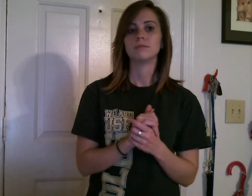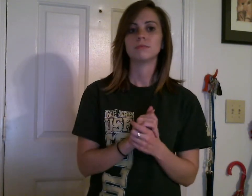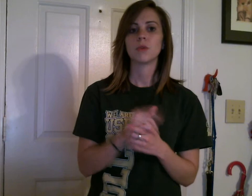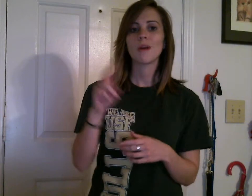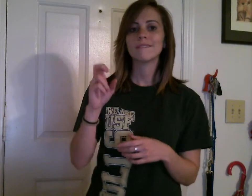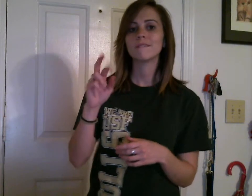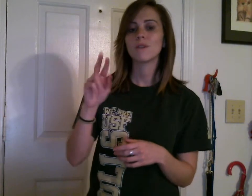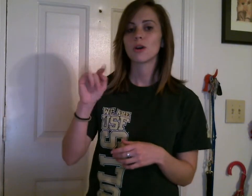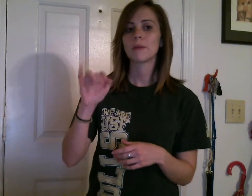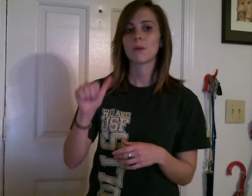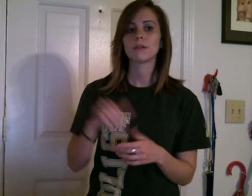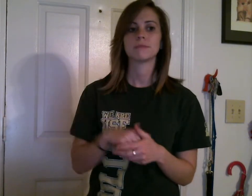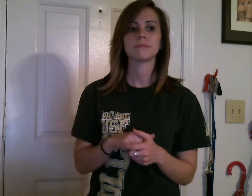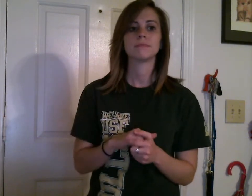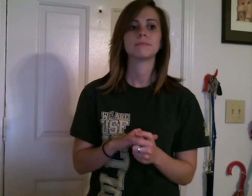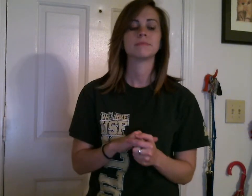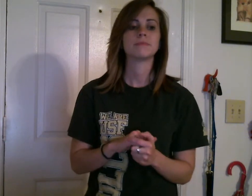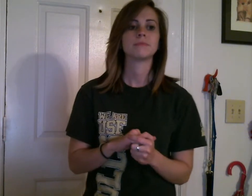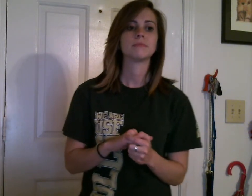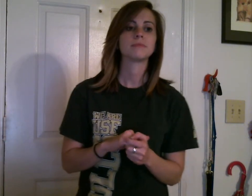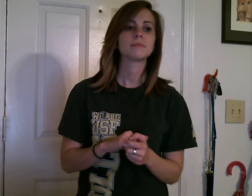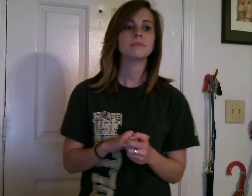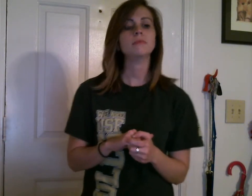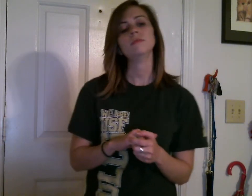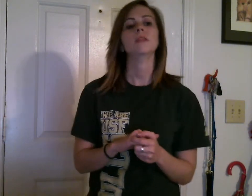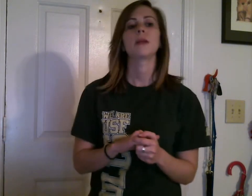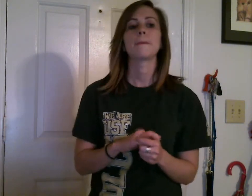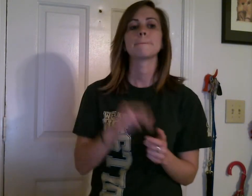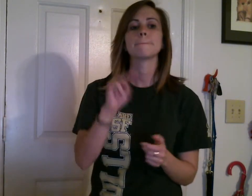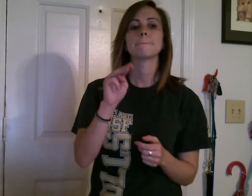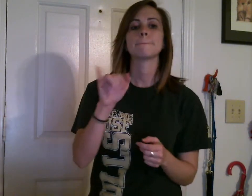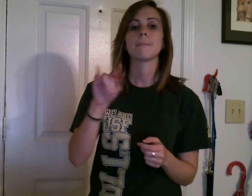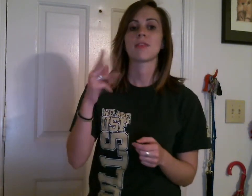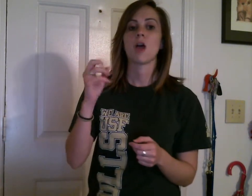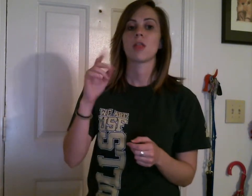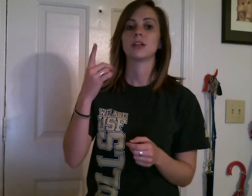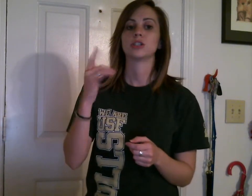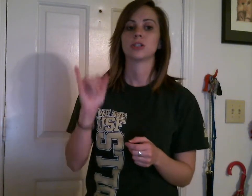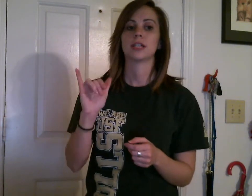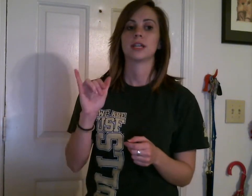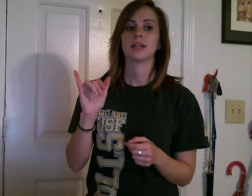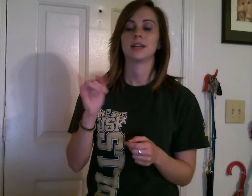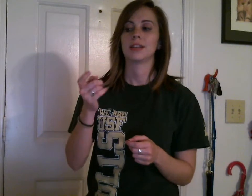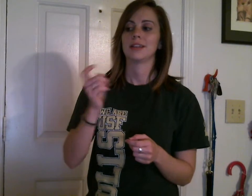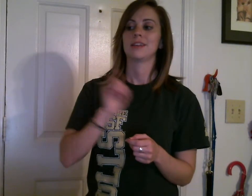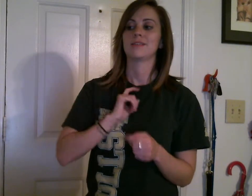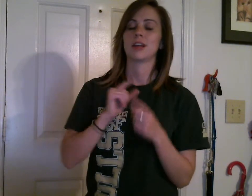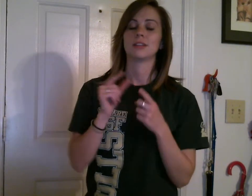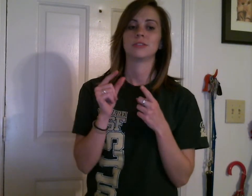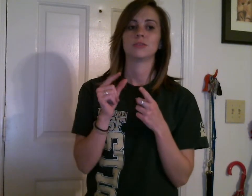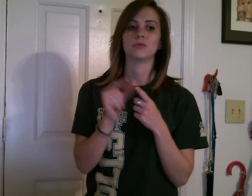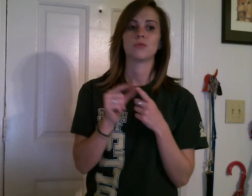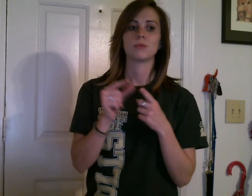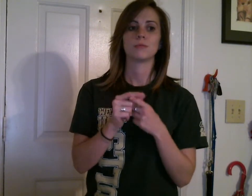something to do with the spine. So mythology also gives us some word terms. Somnos. Somnos was the Roman god of sleep.